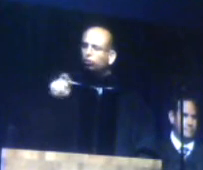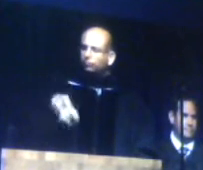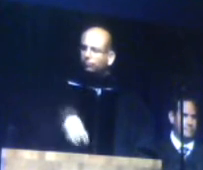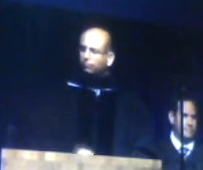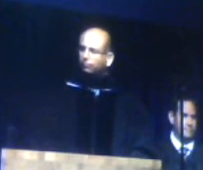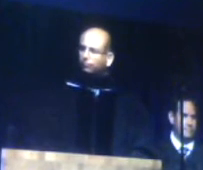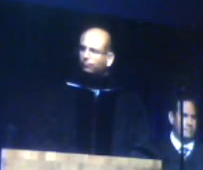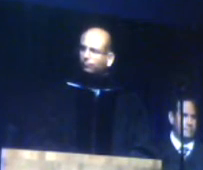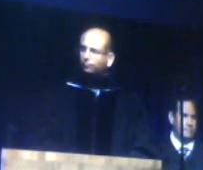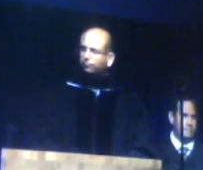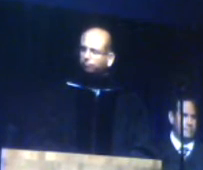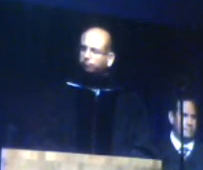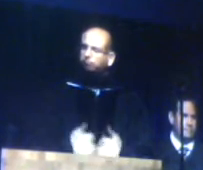and persuasion.